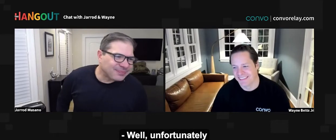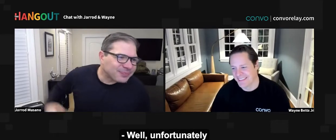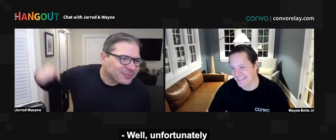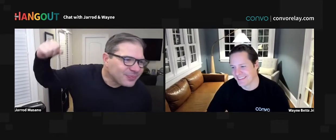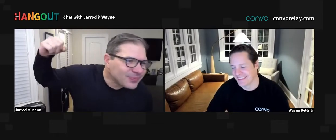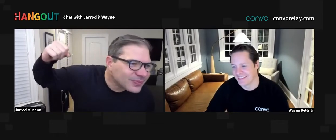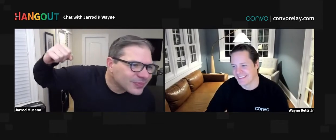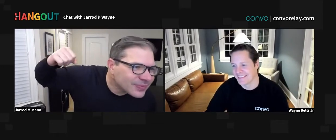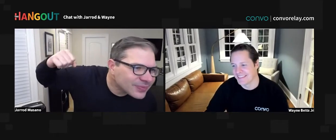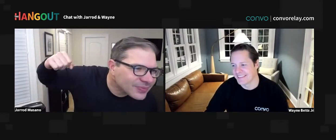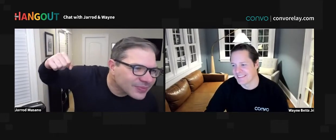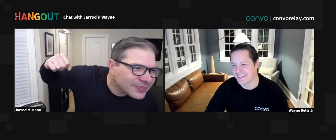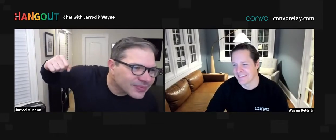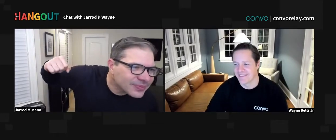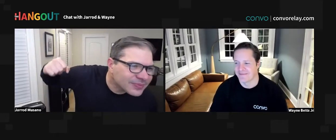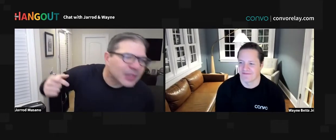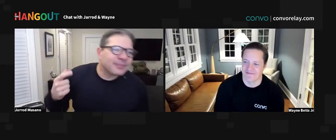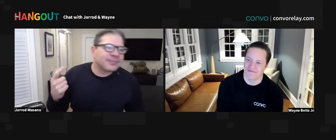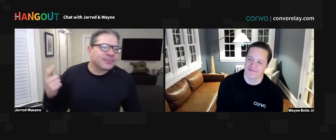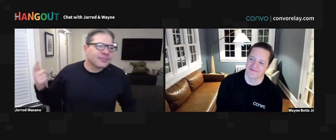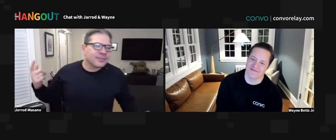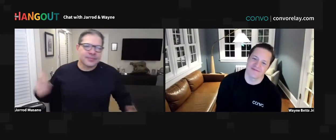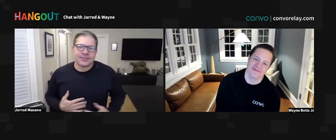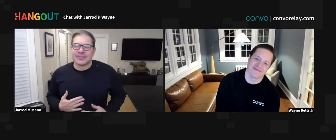unfortunately, it didn't happen.